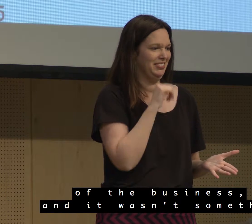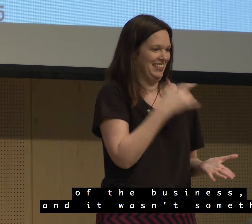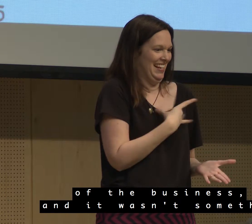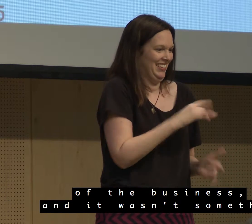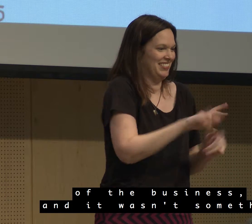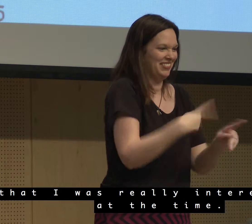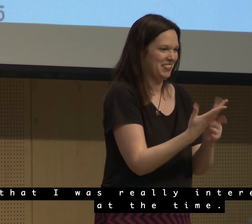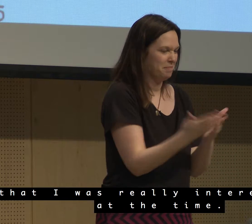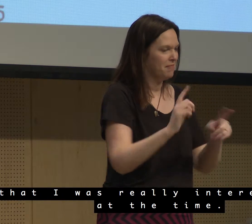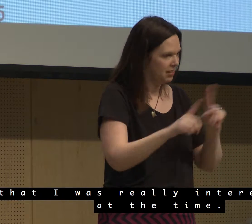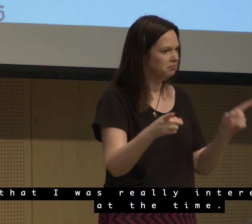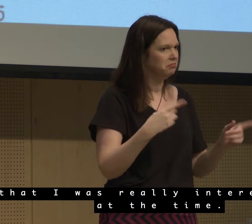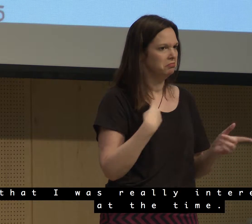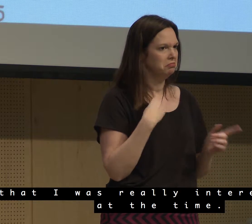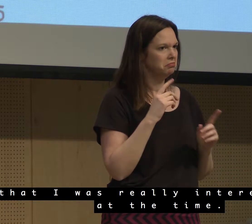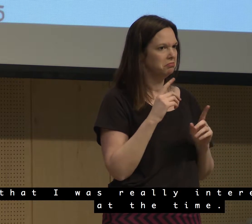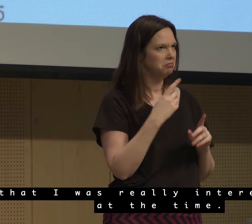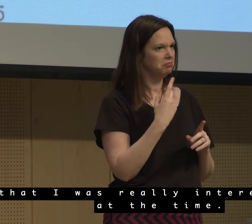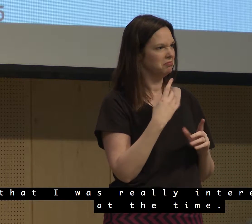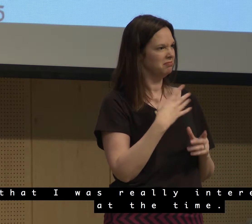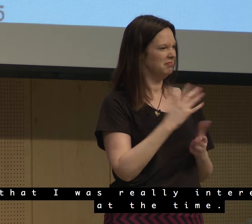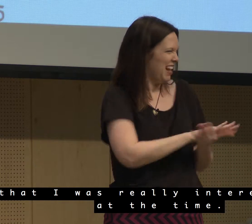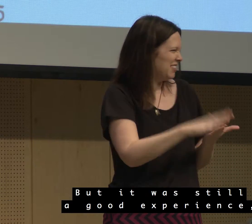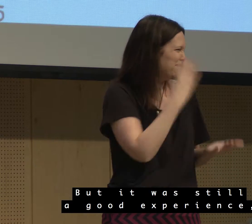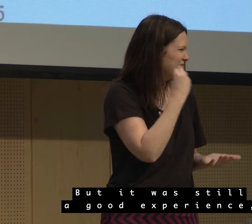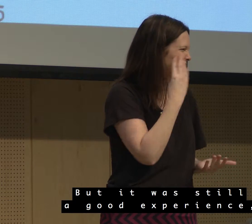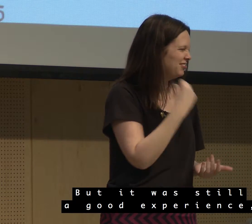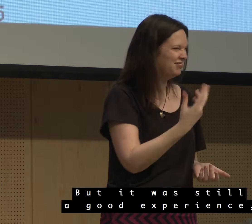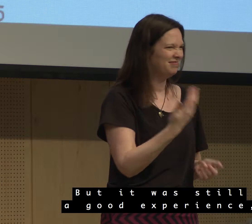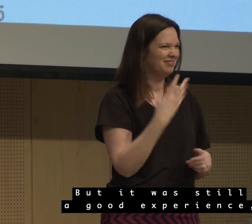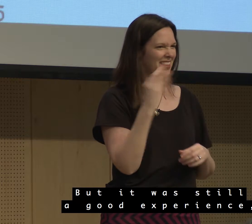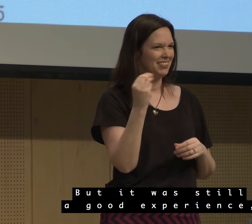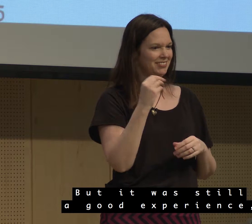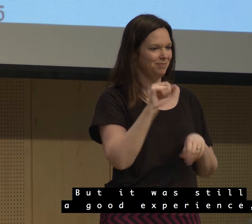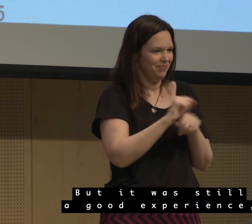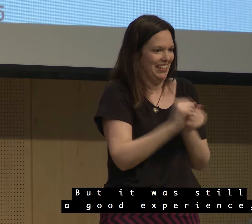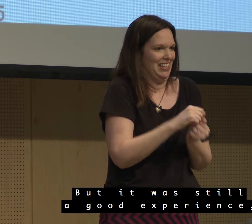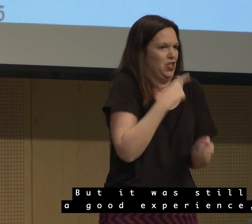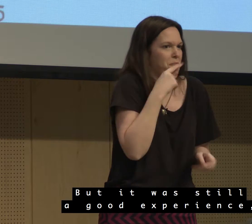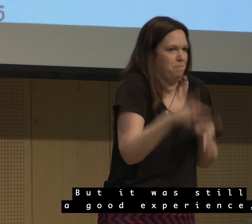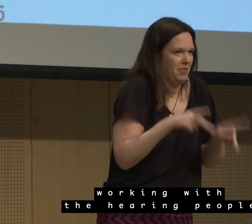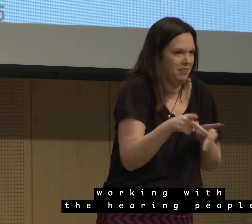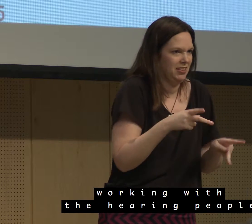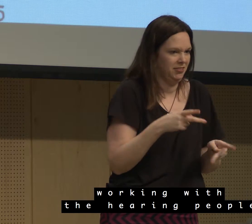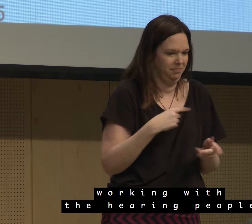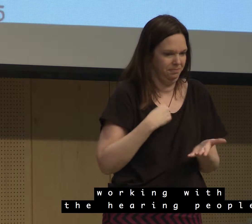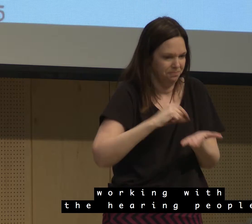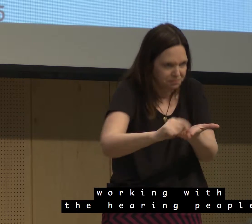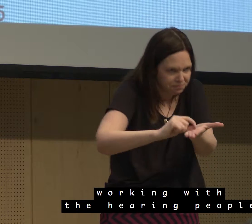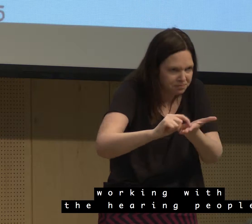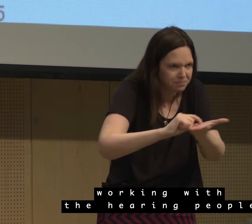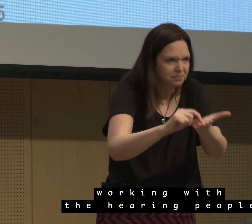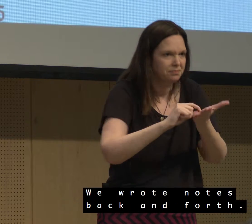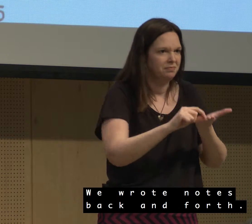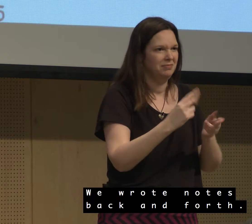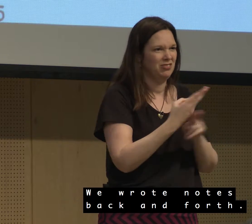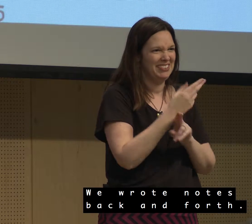wasn't something that I was really interested in at the time, but it was still a good experience. Working with the hearing people, we